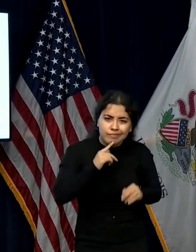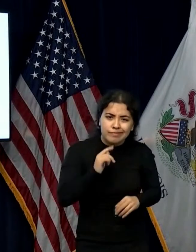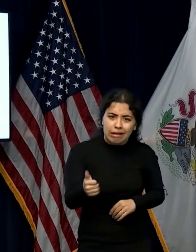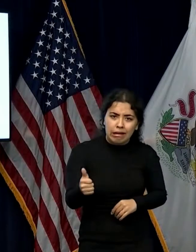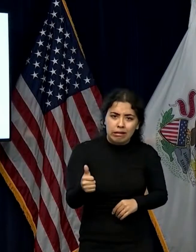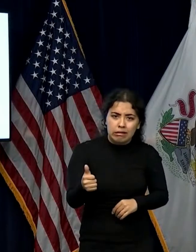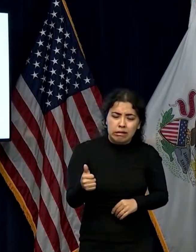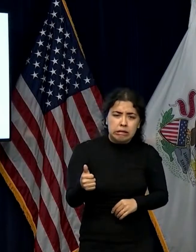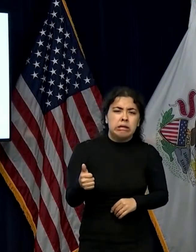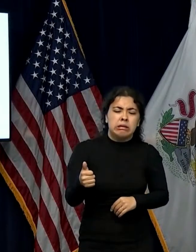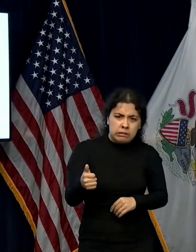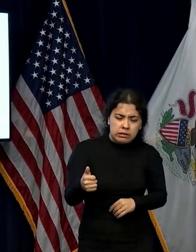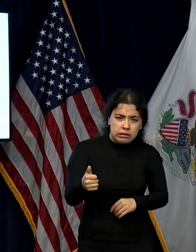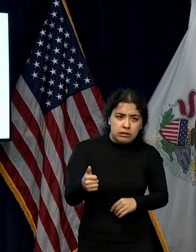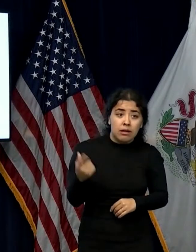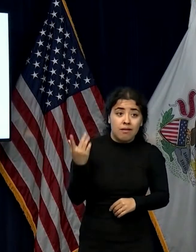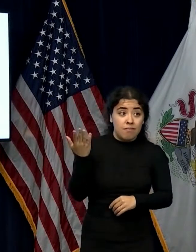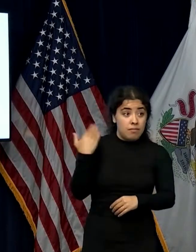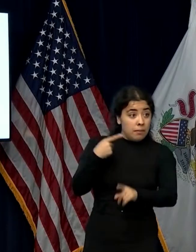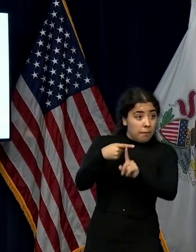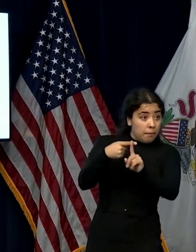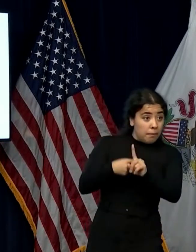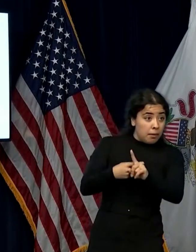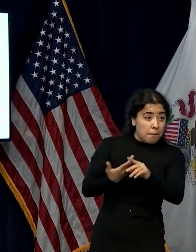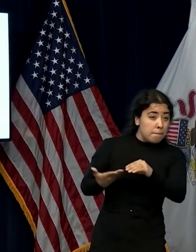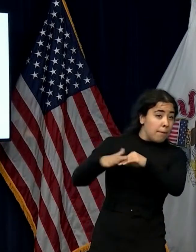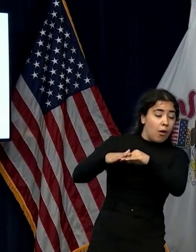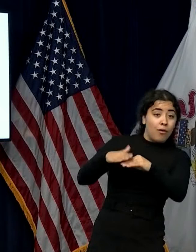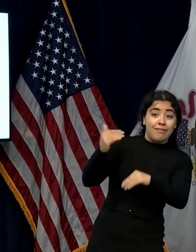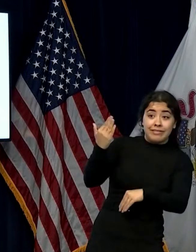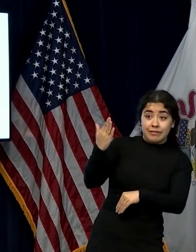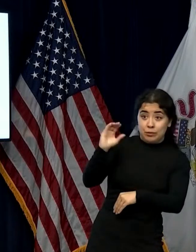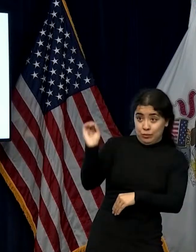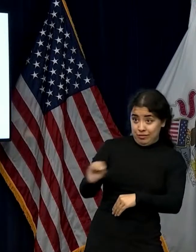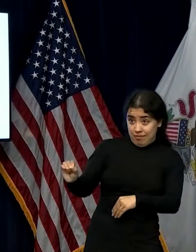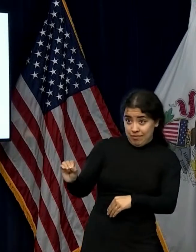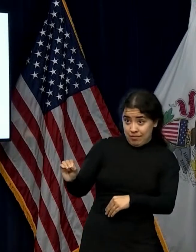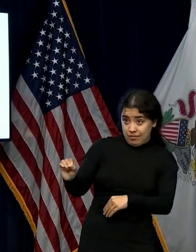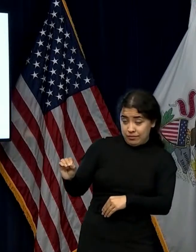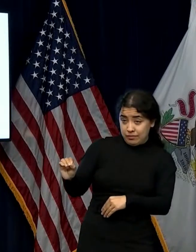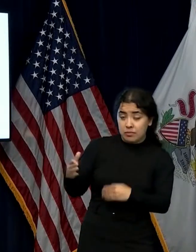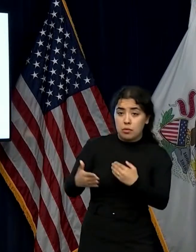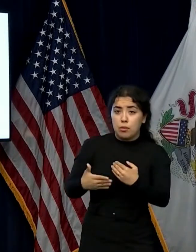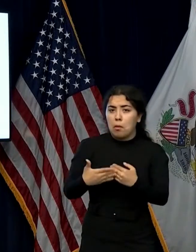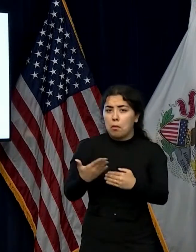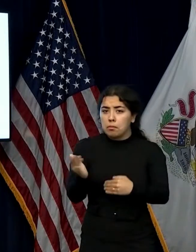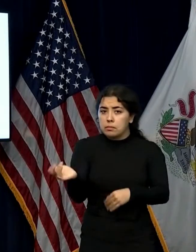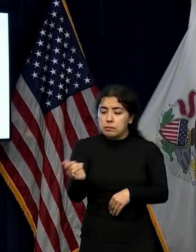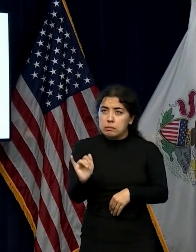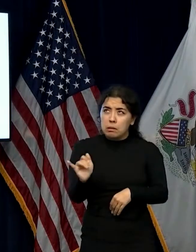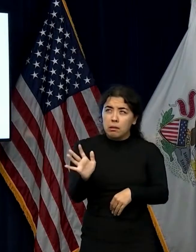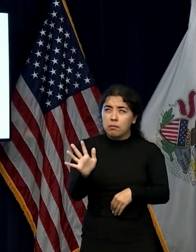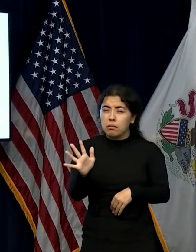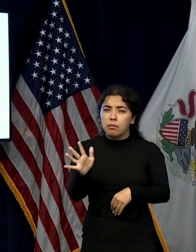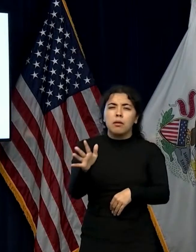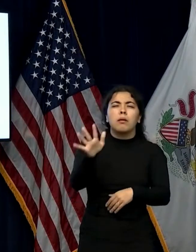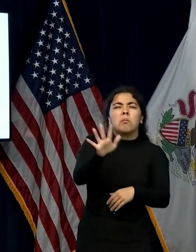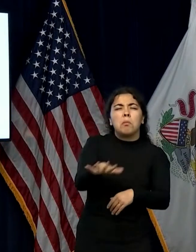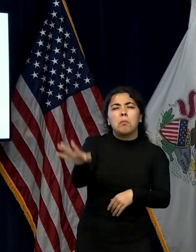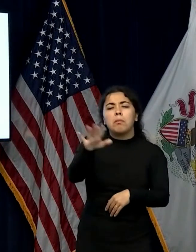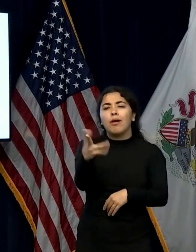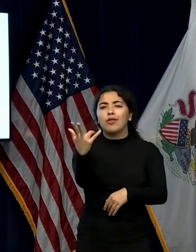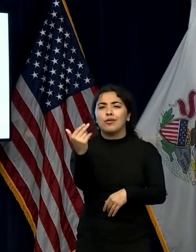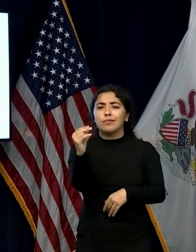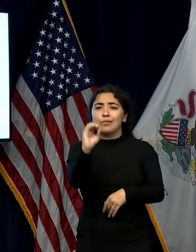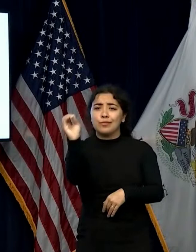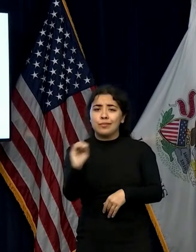of age. Last month, that increased to nearly 15%. Similarly, approximately 13%